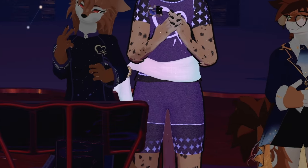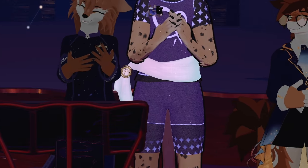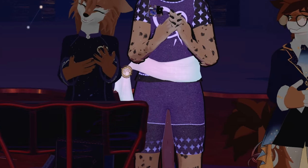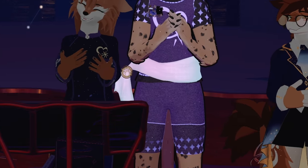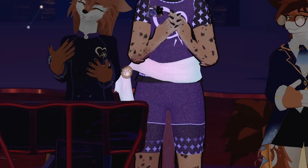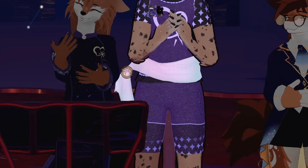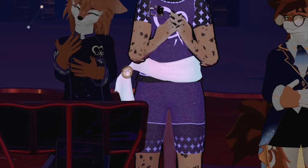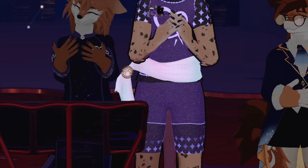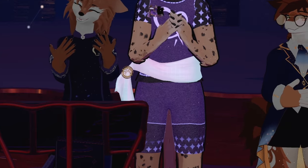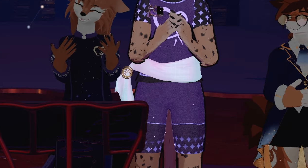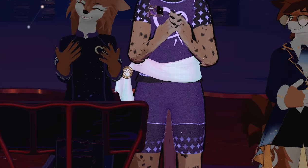uses two hands.